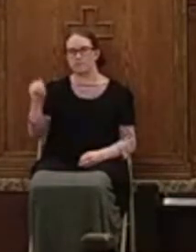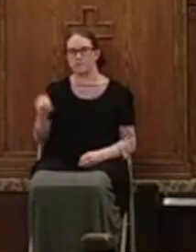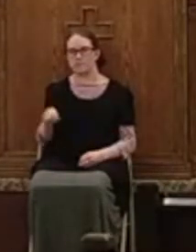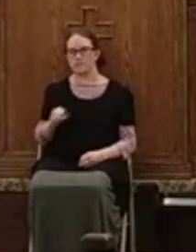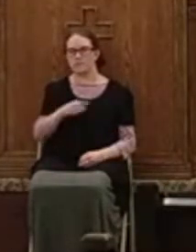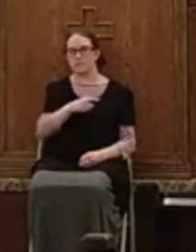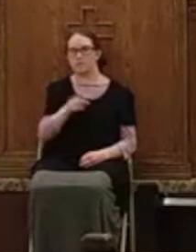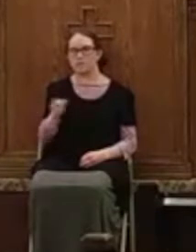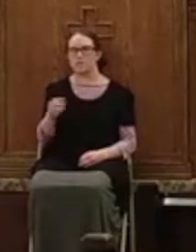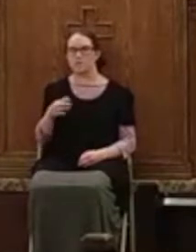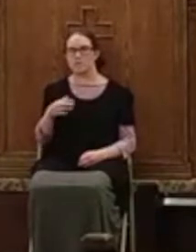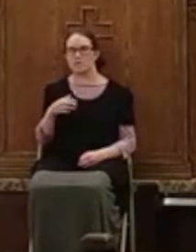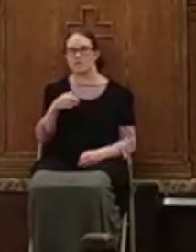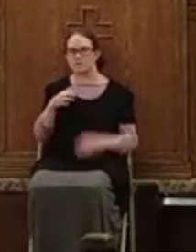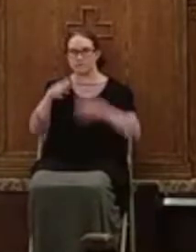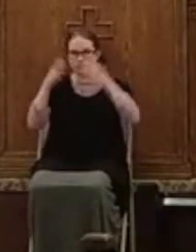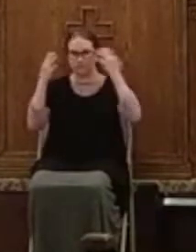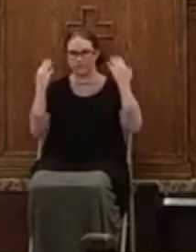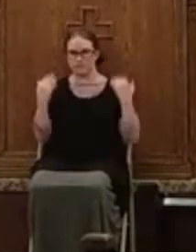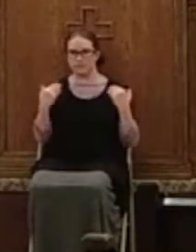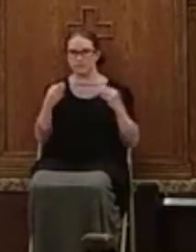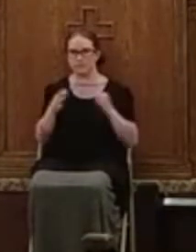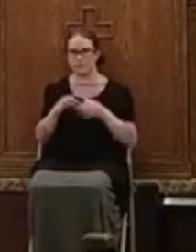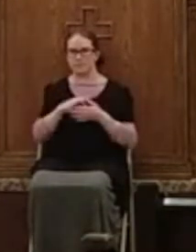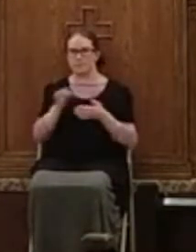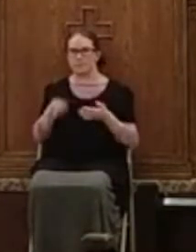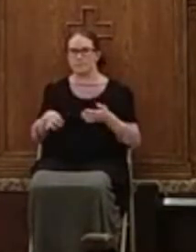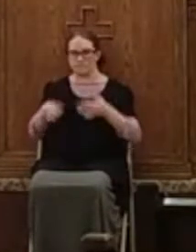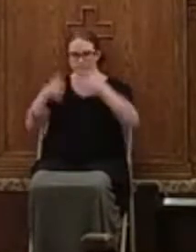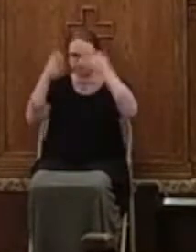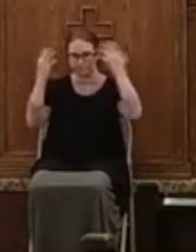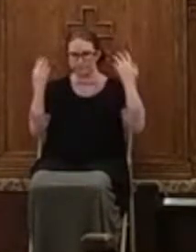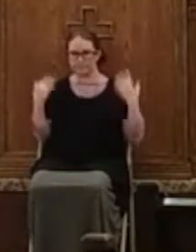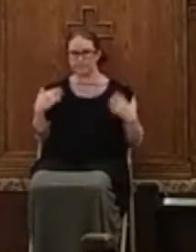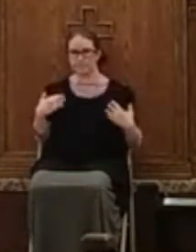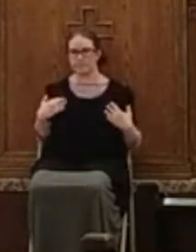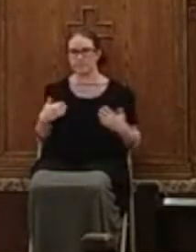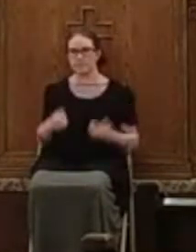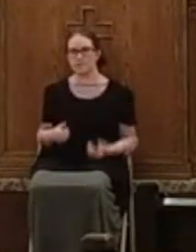Amen. You are not a body with a soul. You're a soul with a body.